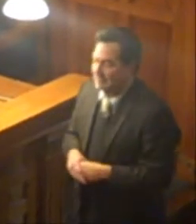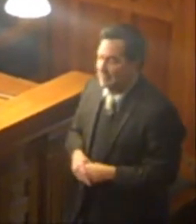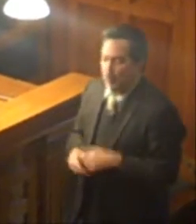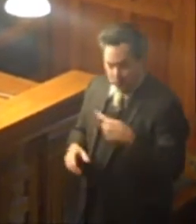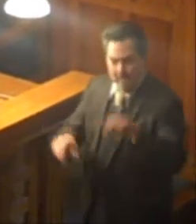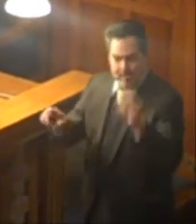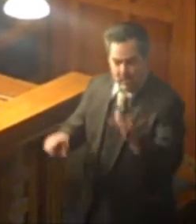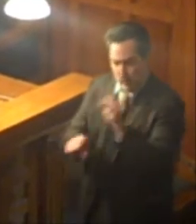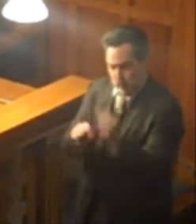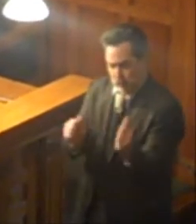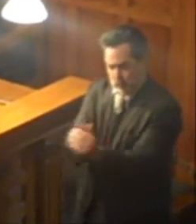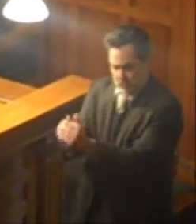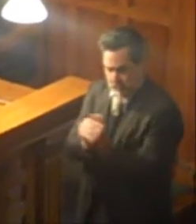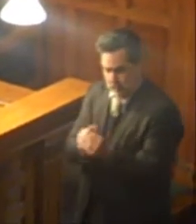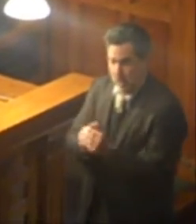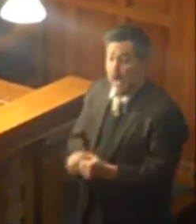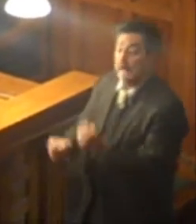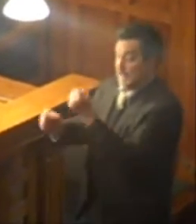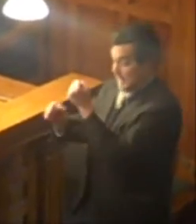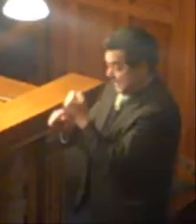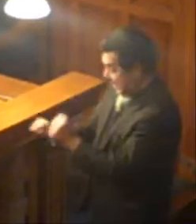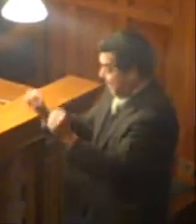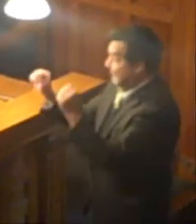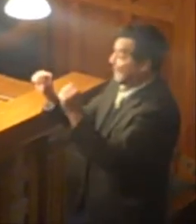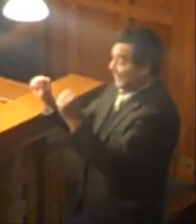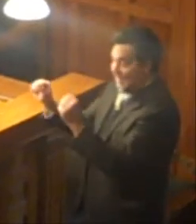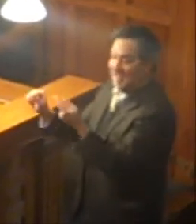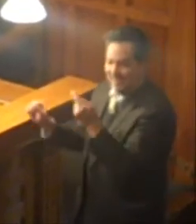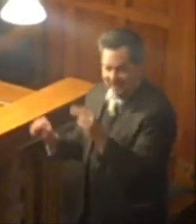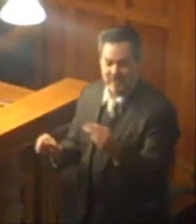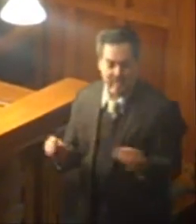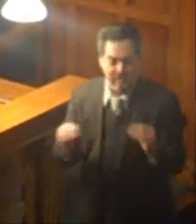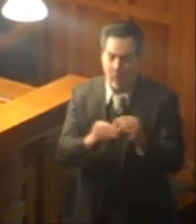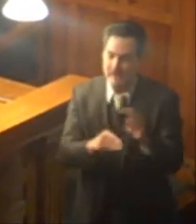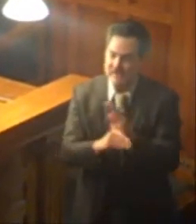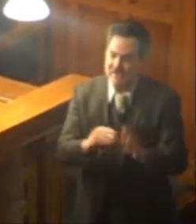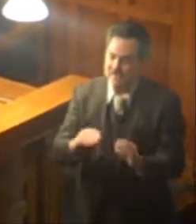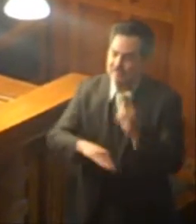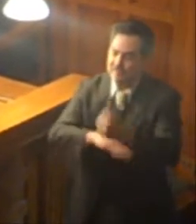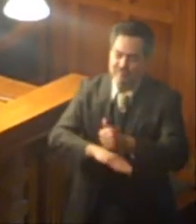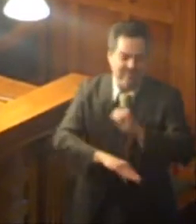businesses, and we must bring new life to the downtown. I want the businesses around